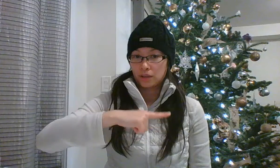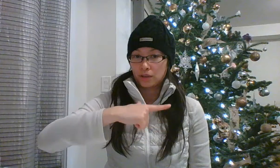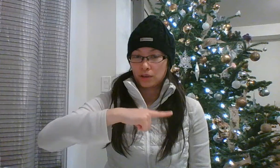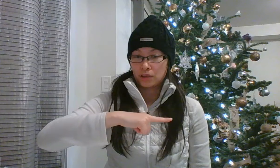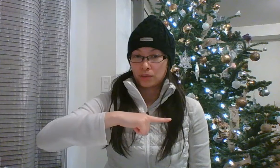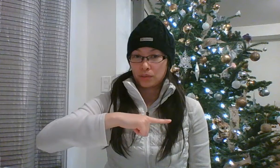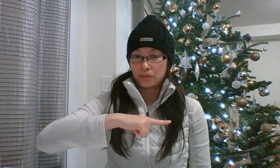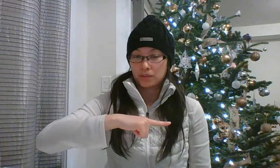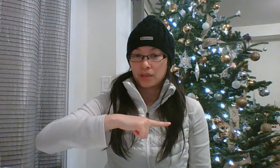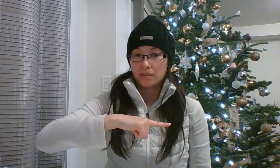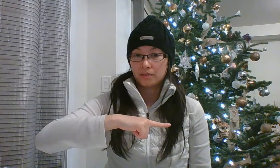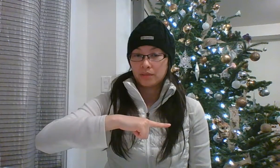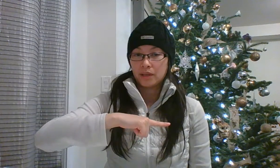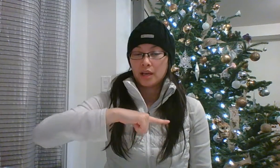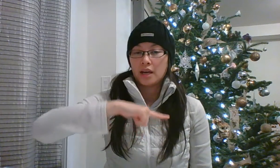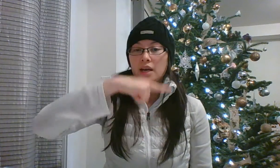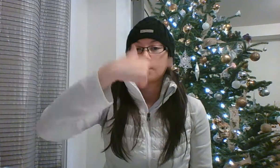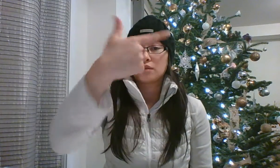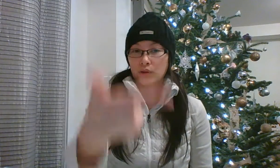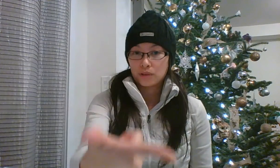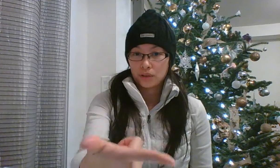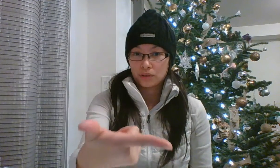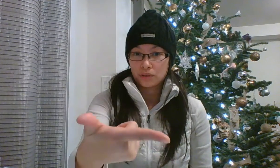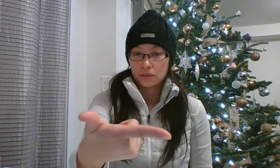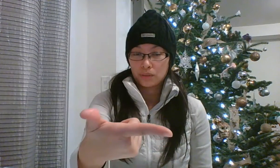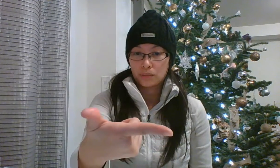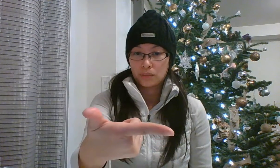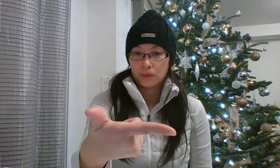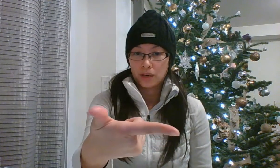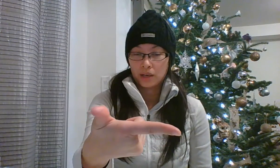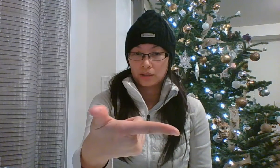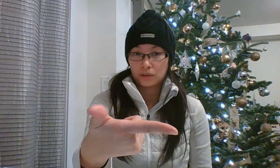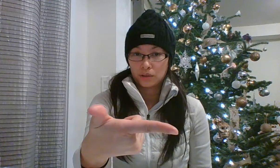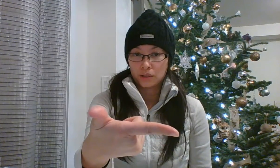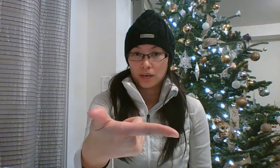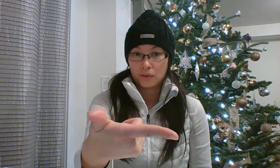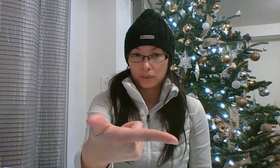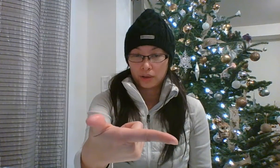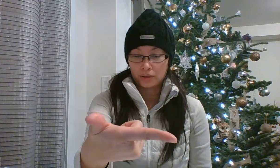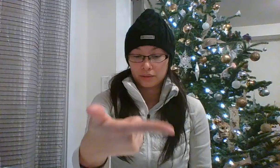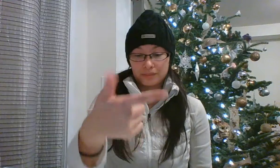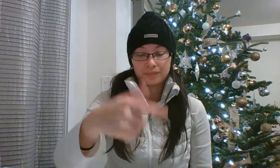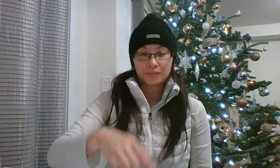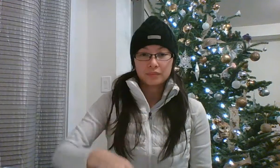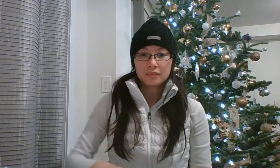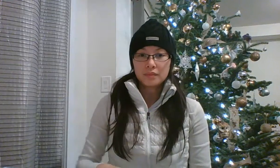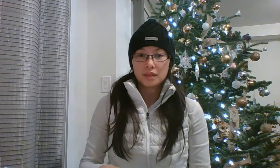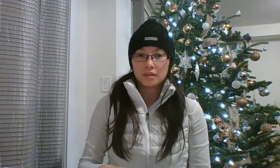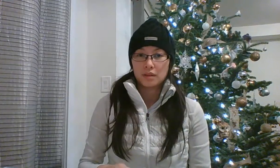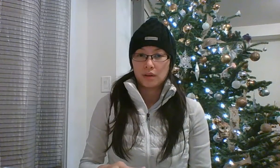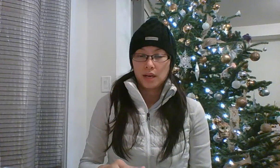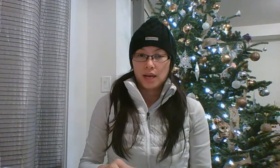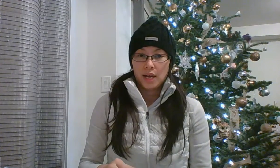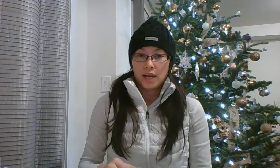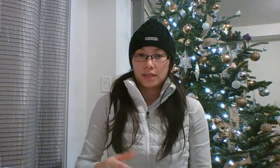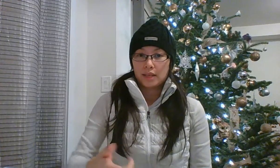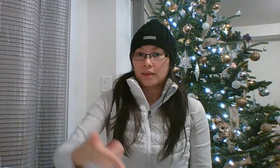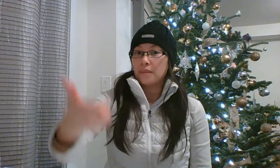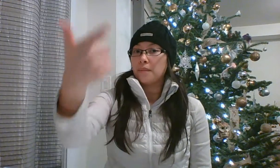turn it towards yourself. And your turn, and turn it outward. So, and then